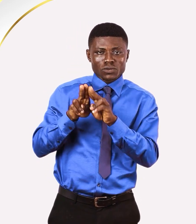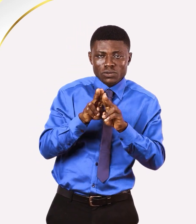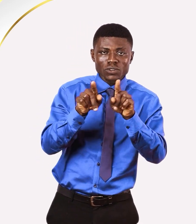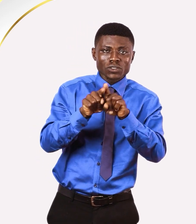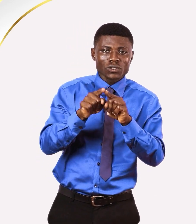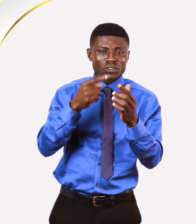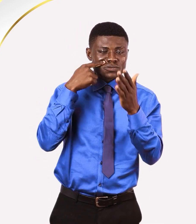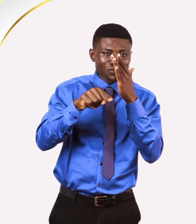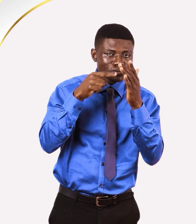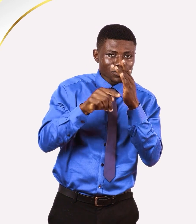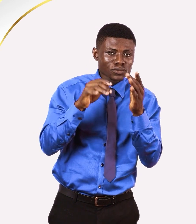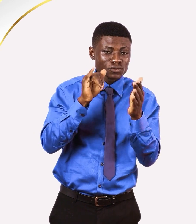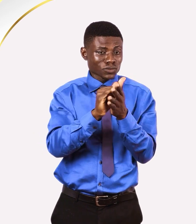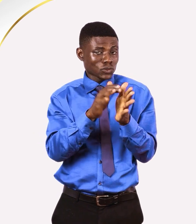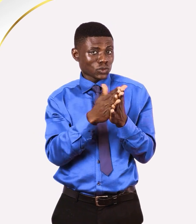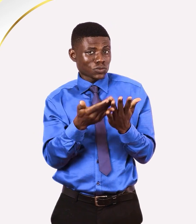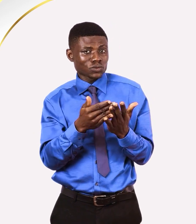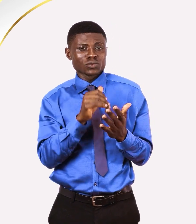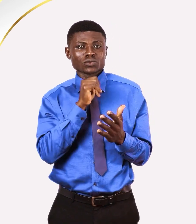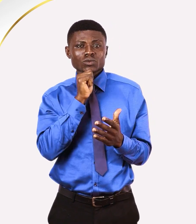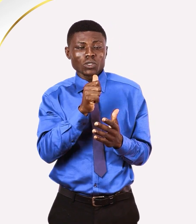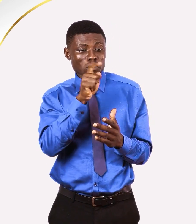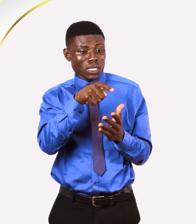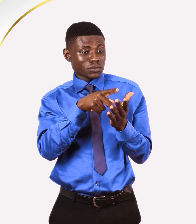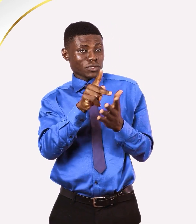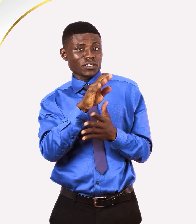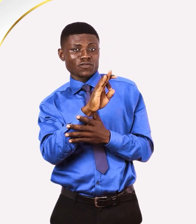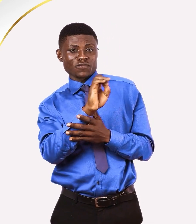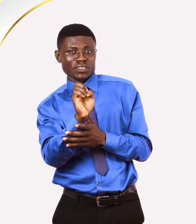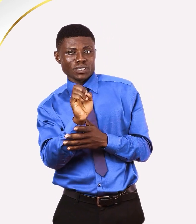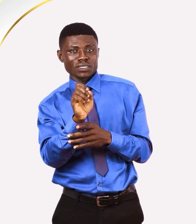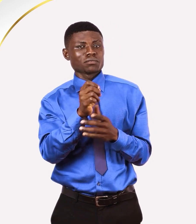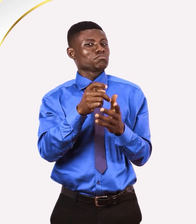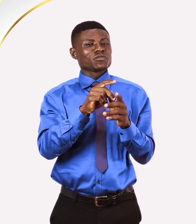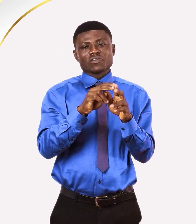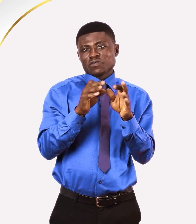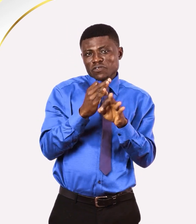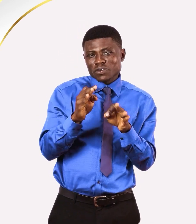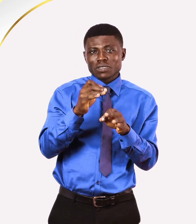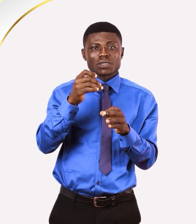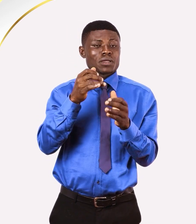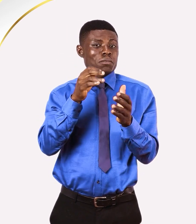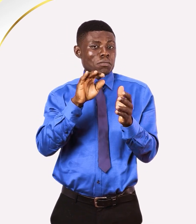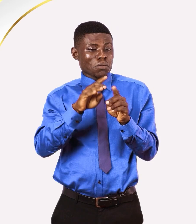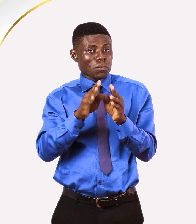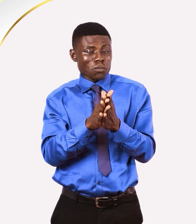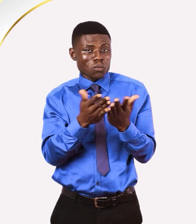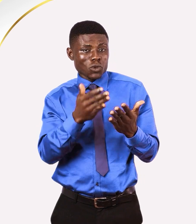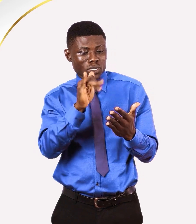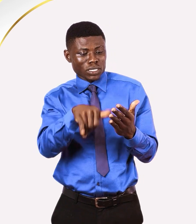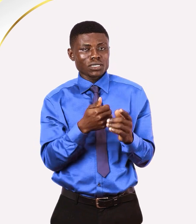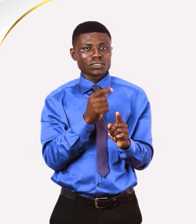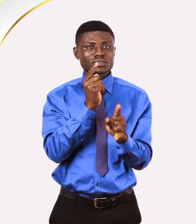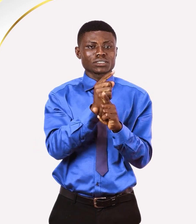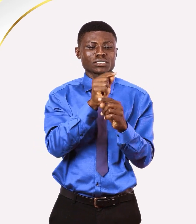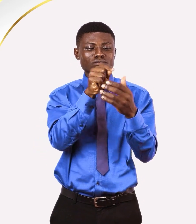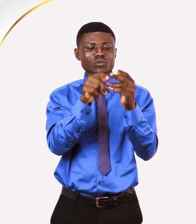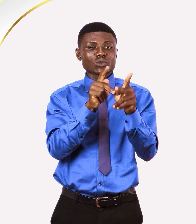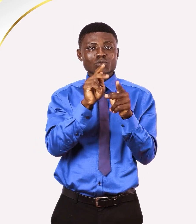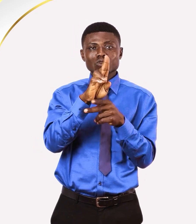unit. Inspection of this manual is not to attract any fee or charge, since the manual only seeks to